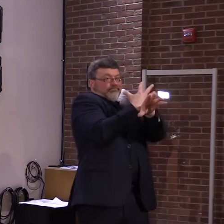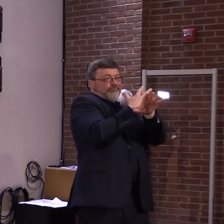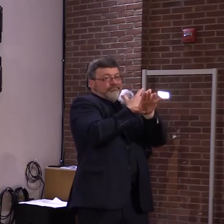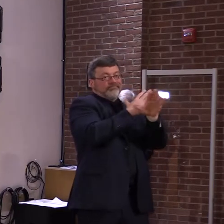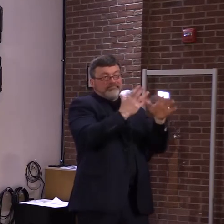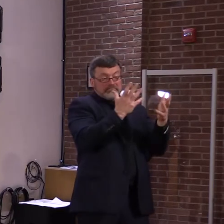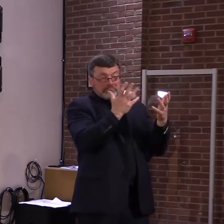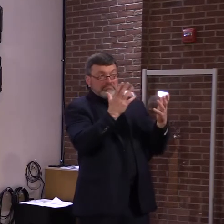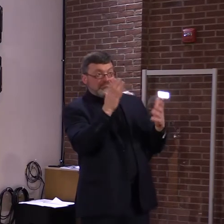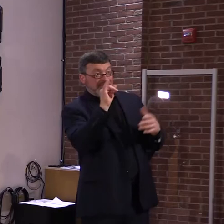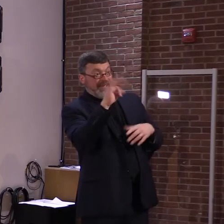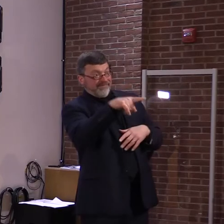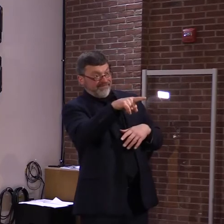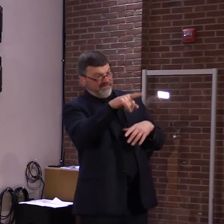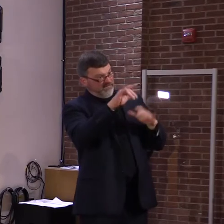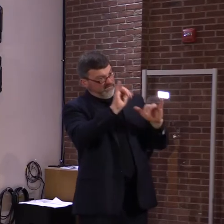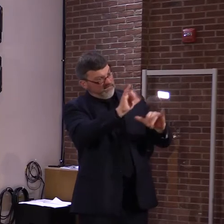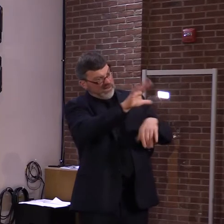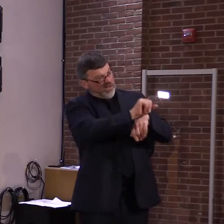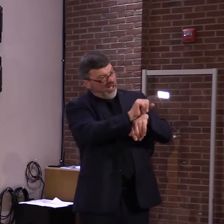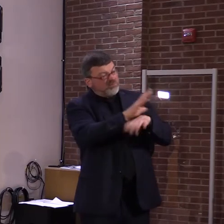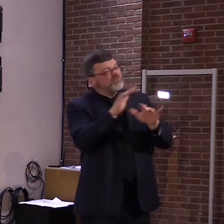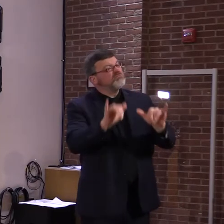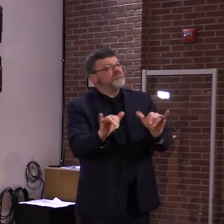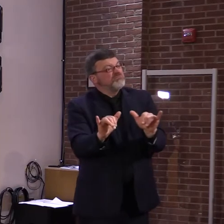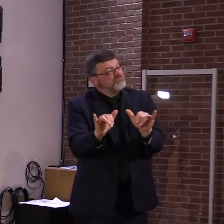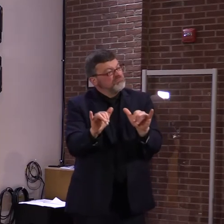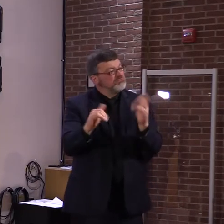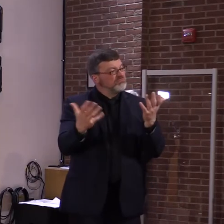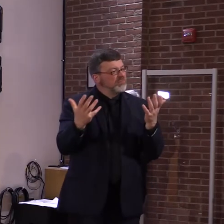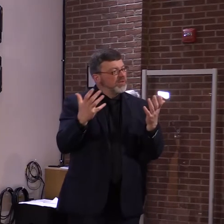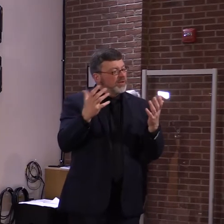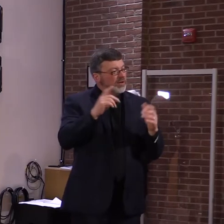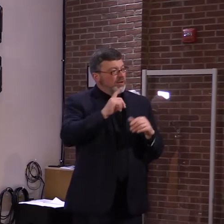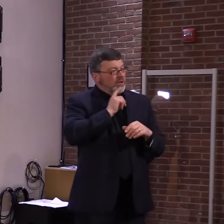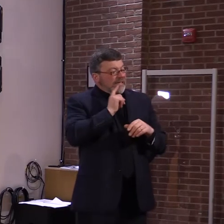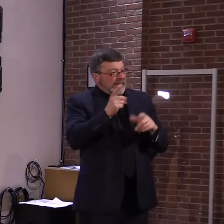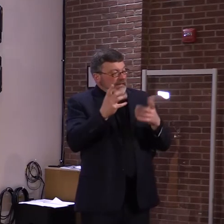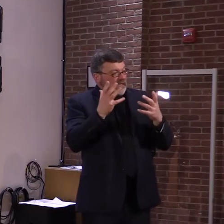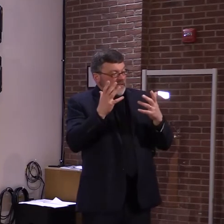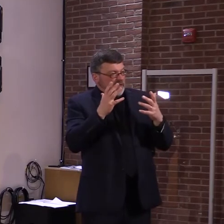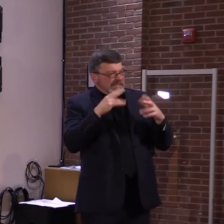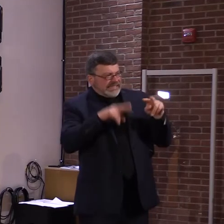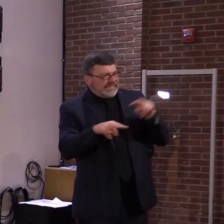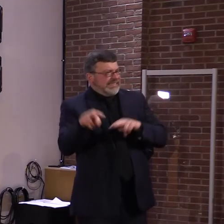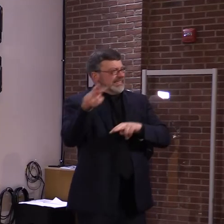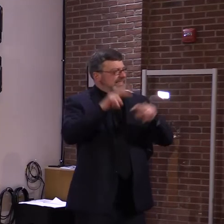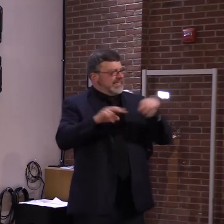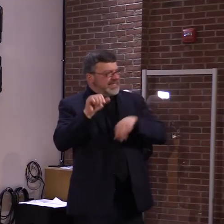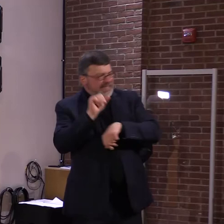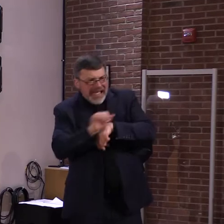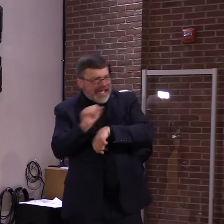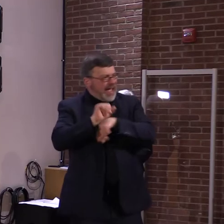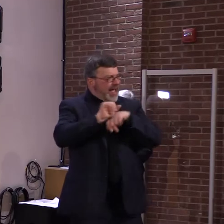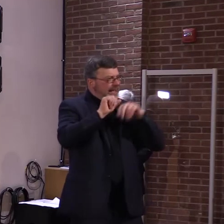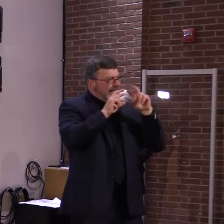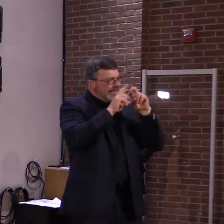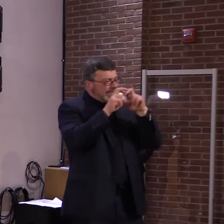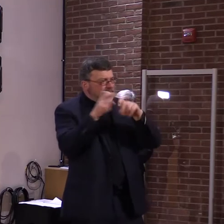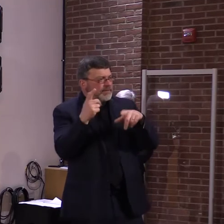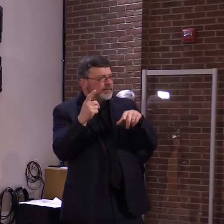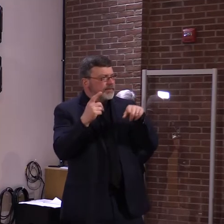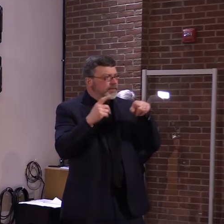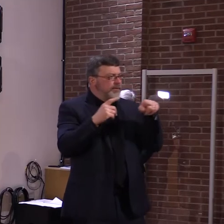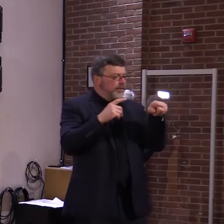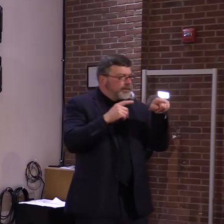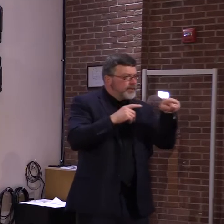done extensive work since November, December, surveying state employees, surveying cabinet members, surveying other states